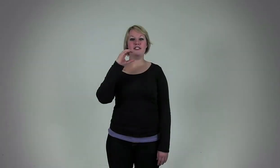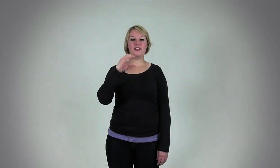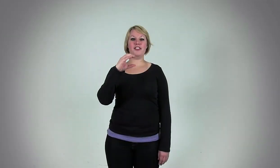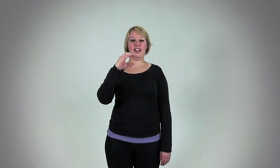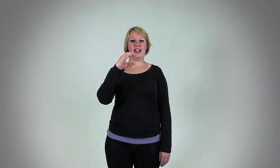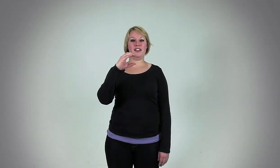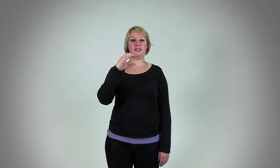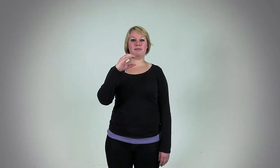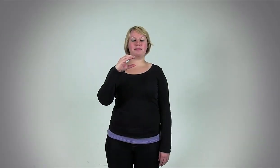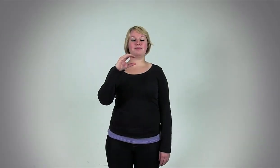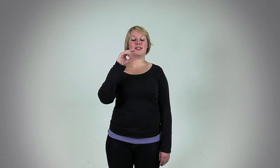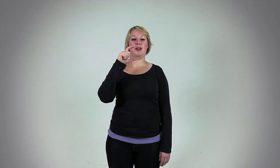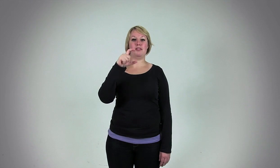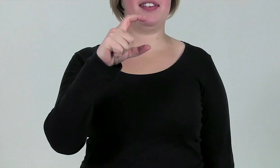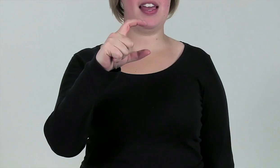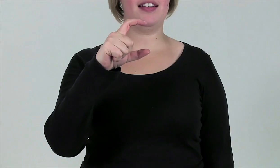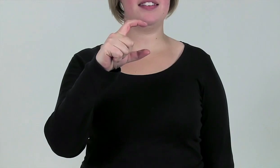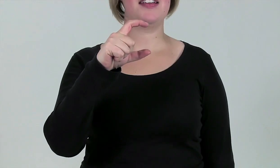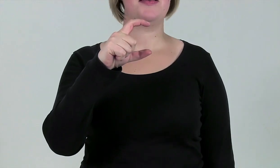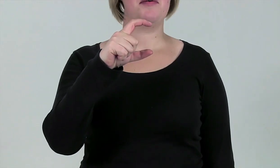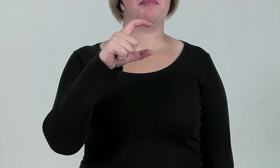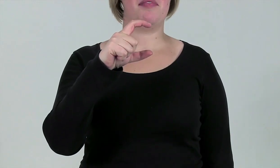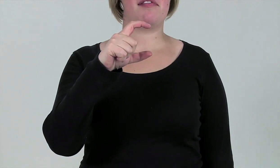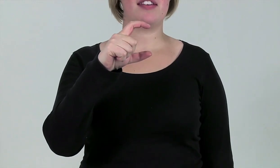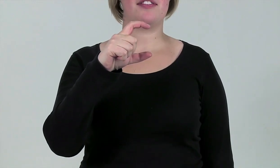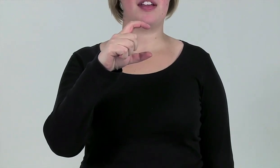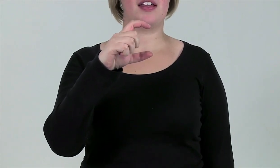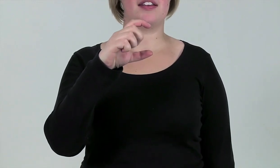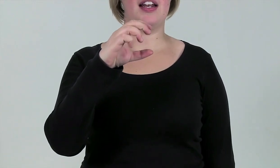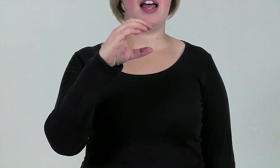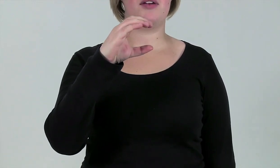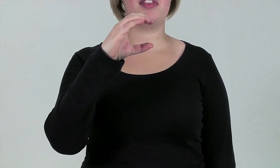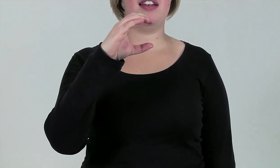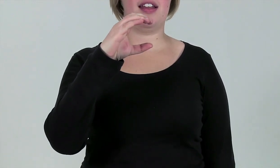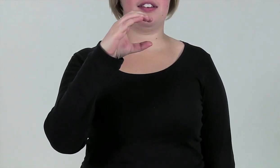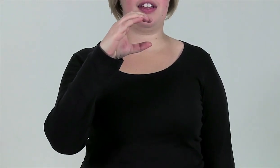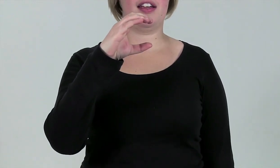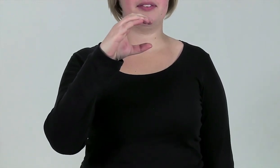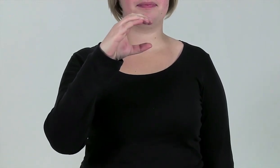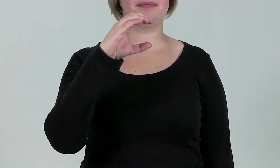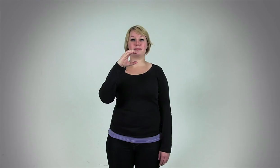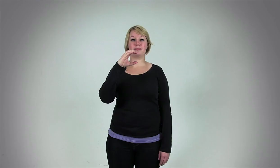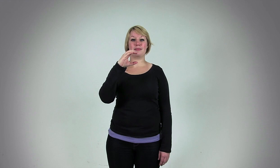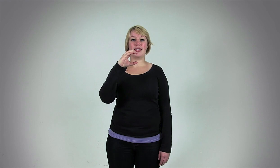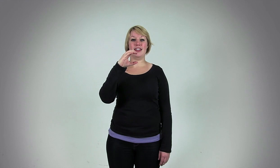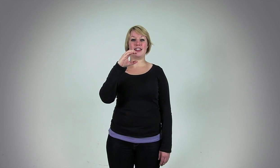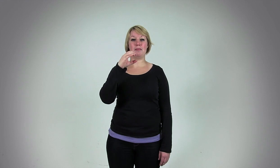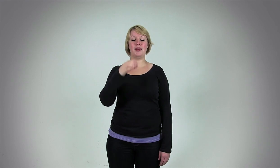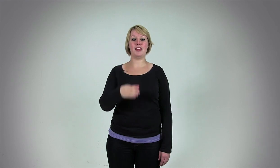Full C hand. Comes from a C hand. Bring rest of fingers in line with index finger. An example